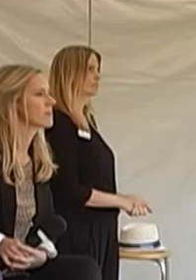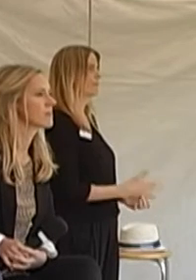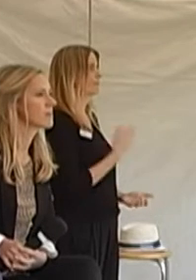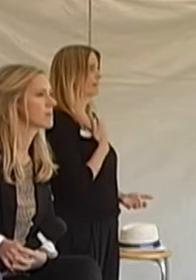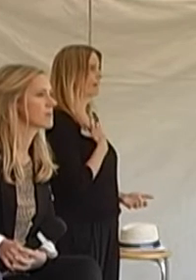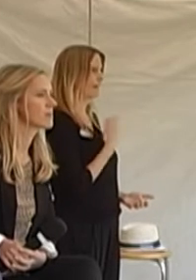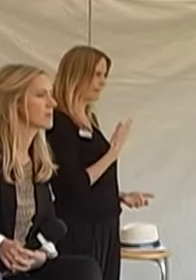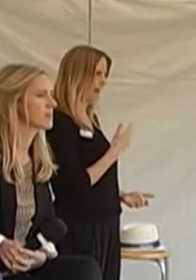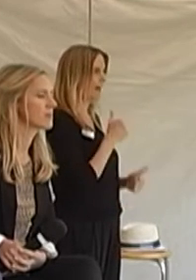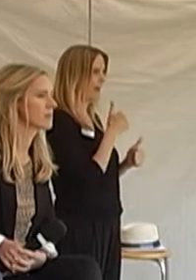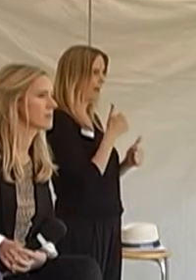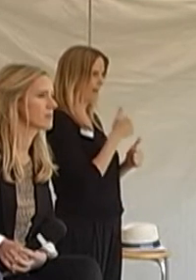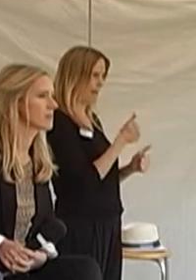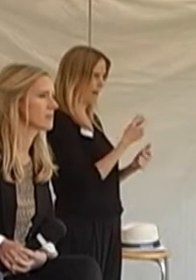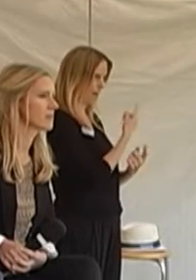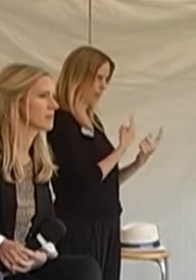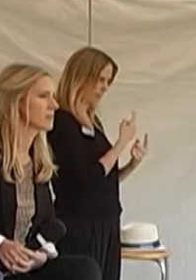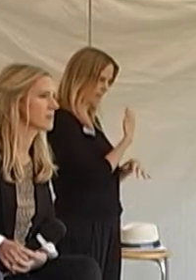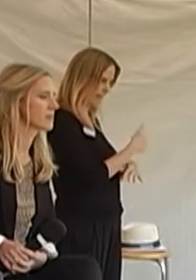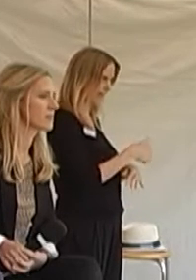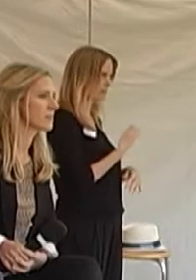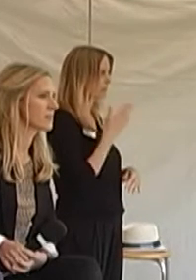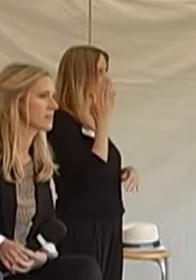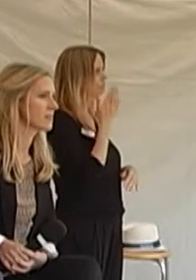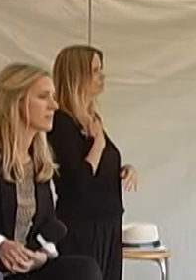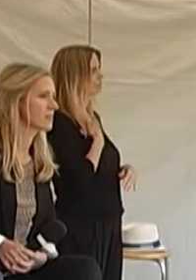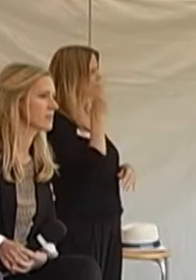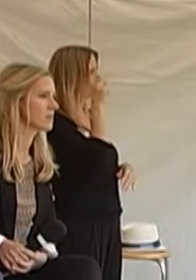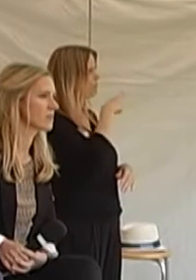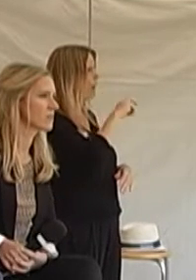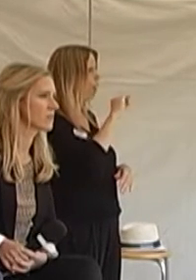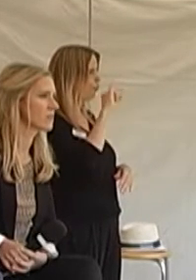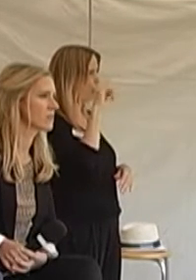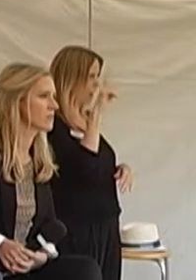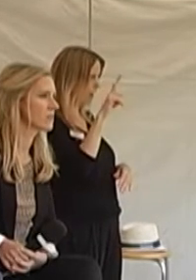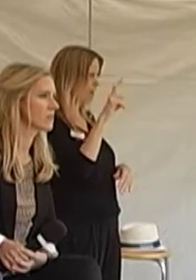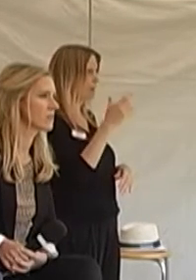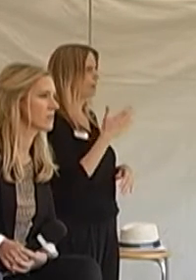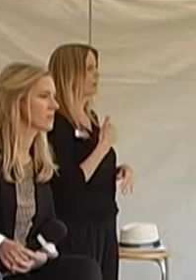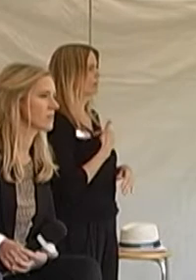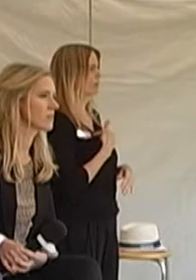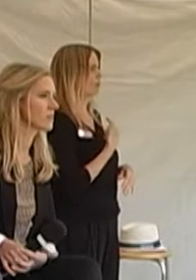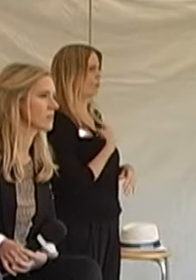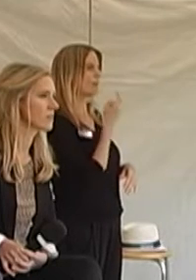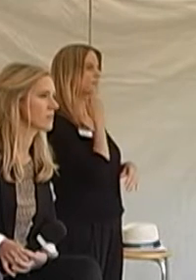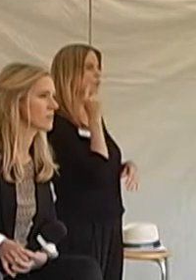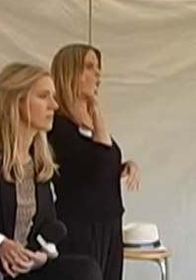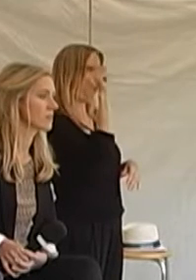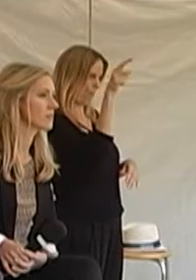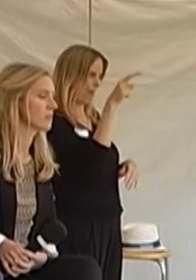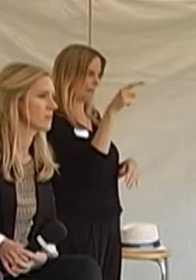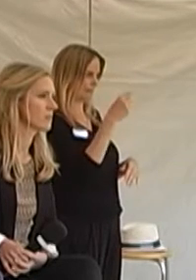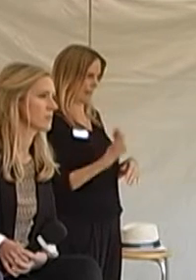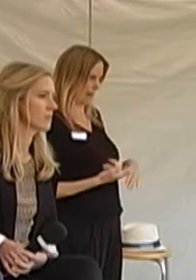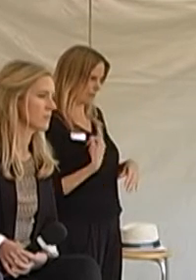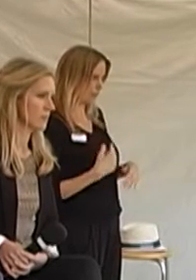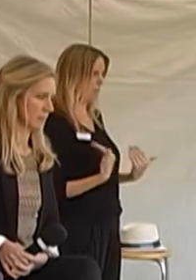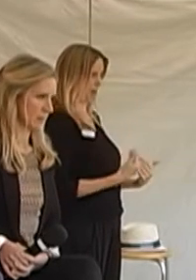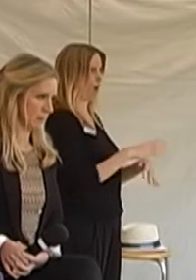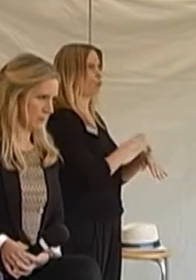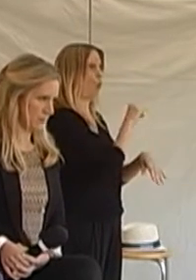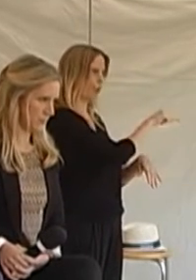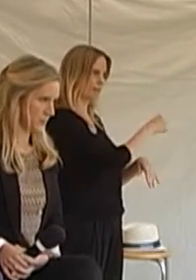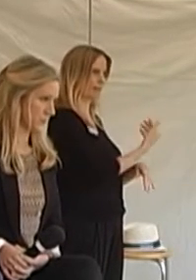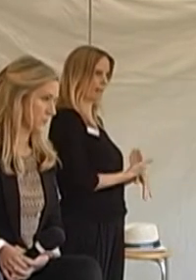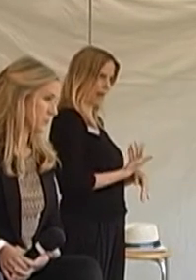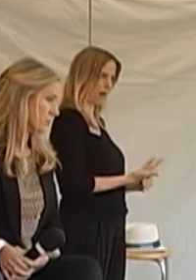Thanks for a great discussion. My name is Paul Mighty Sturmpool. I've lived in Finland, currently I'm living in Sweden. And my question